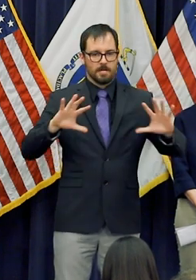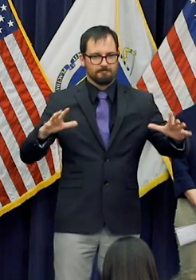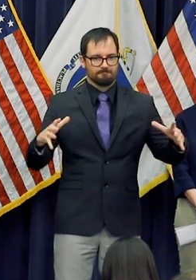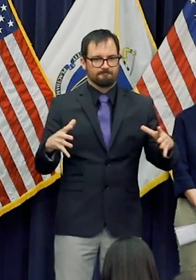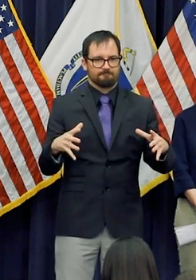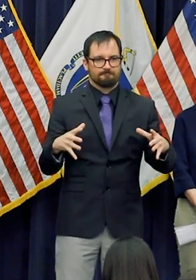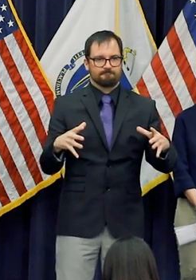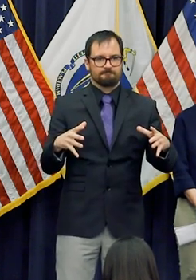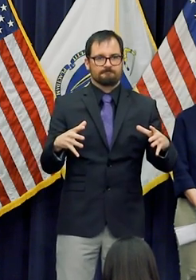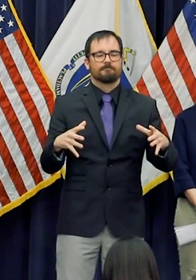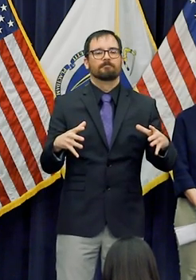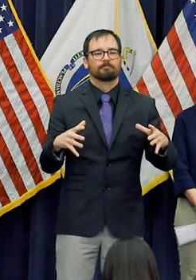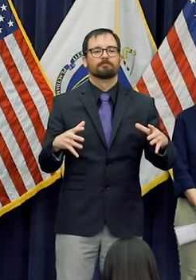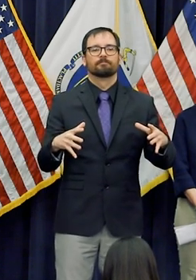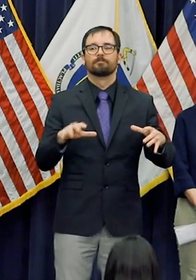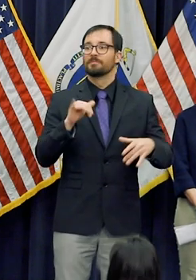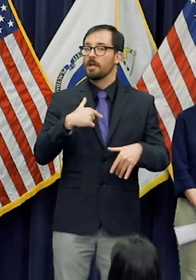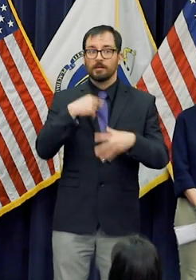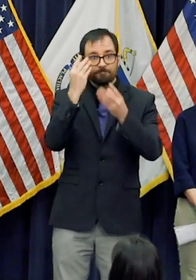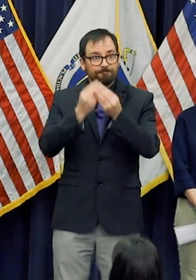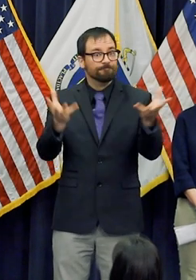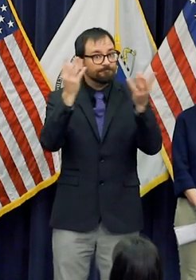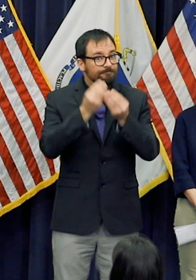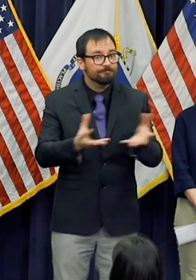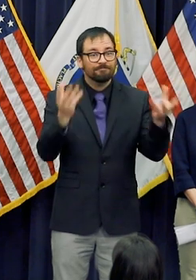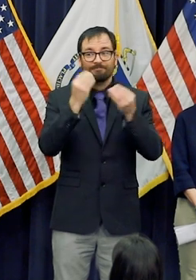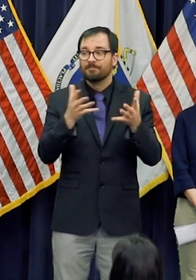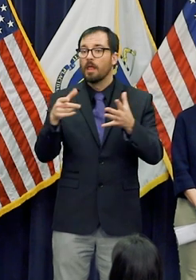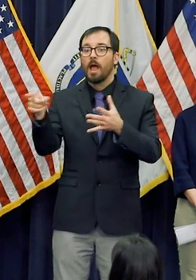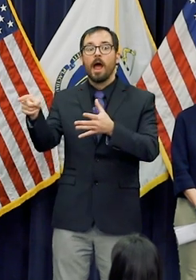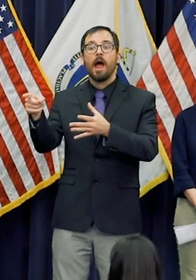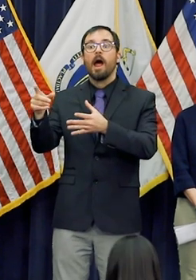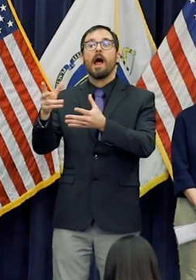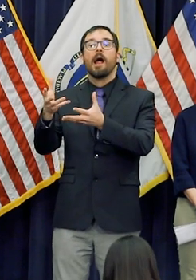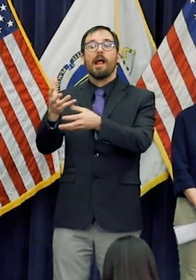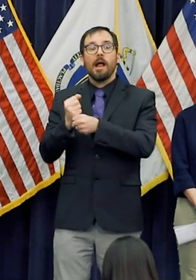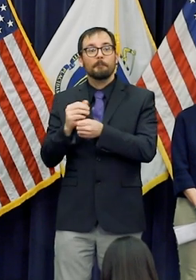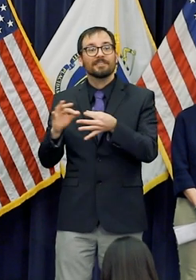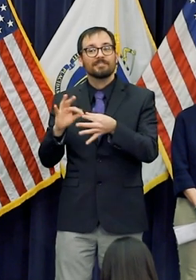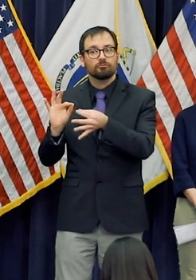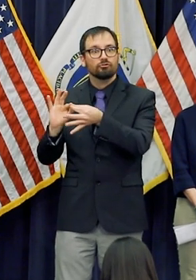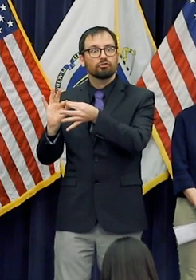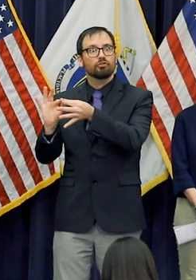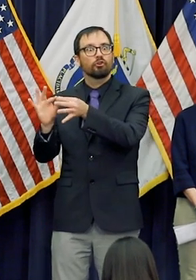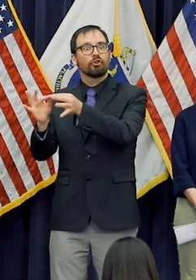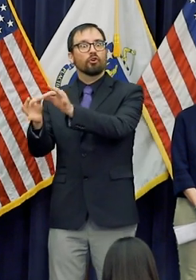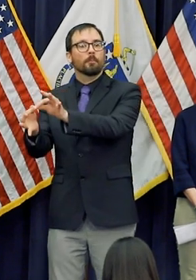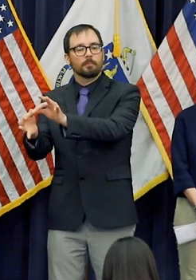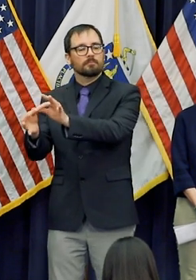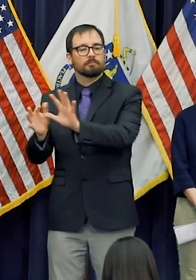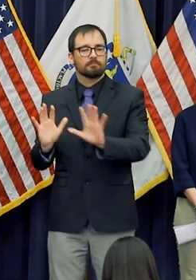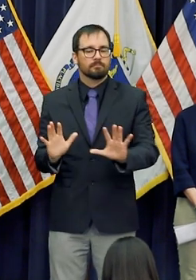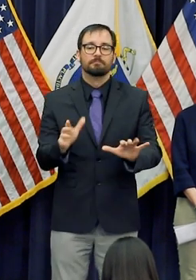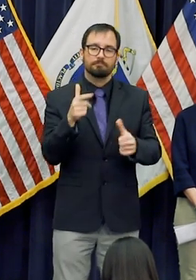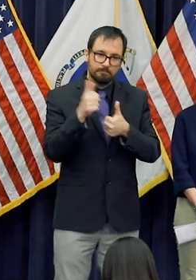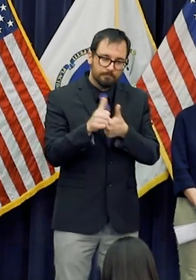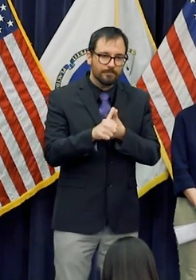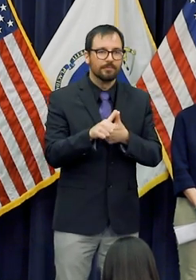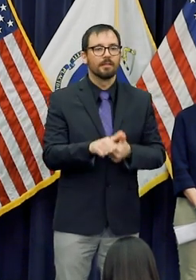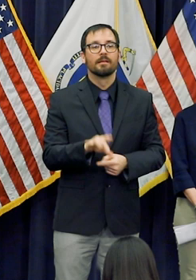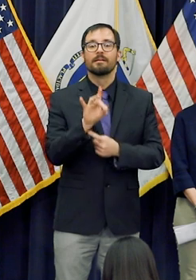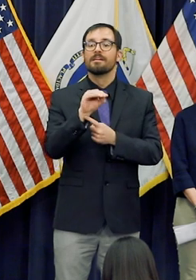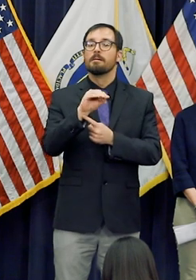ways. Let's try this. 80% of the people who catch COVID-19 are going to feel like they have the